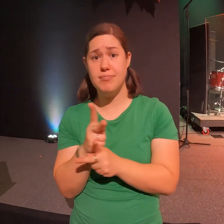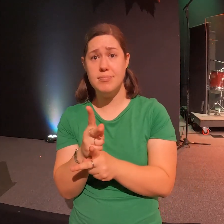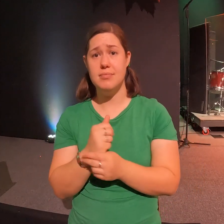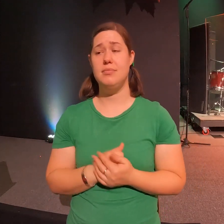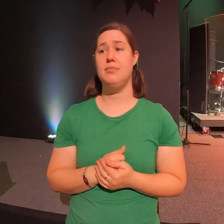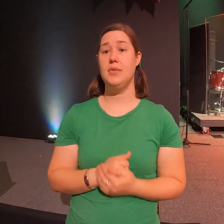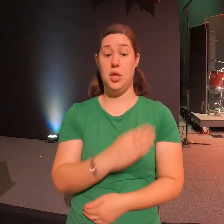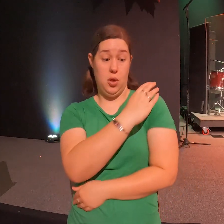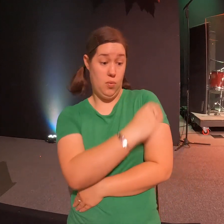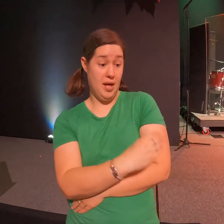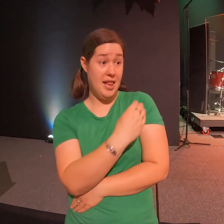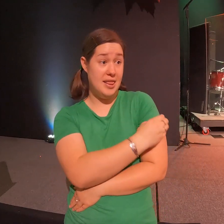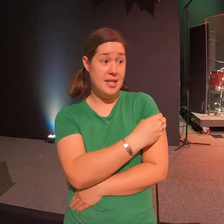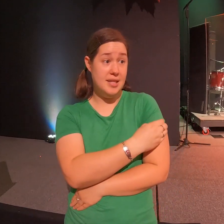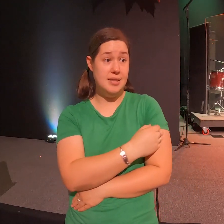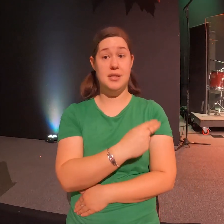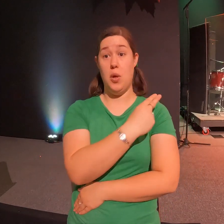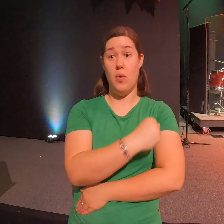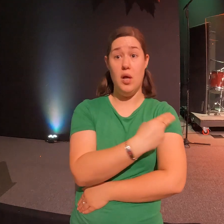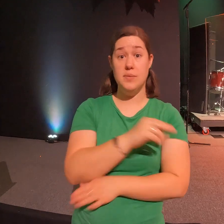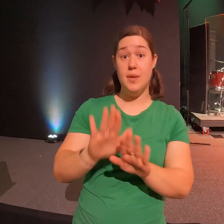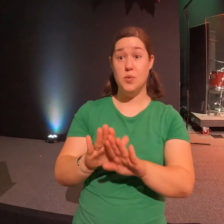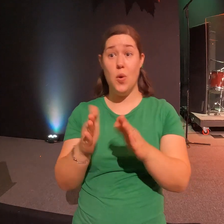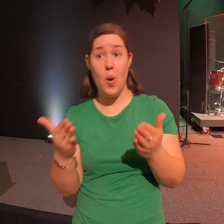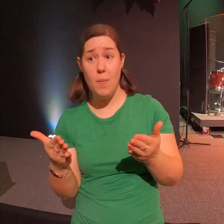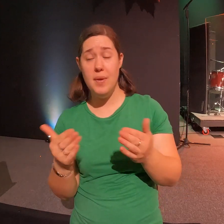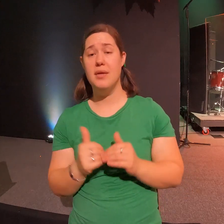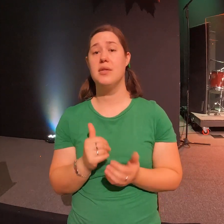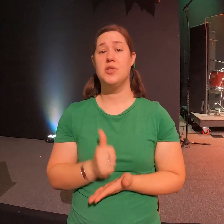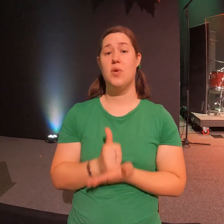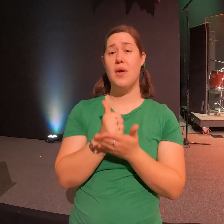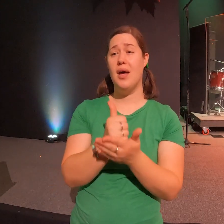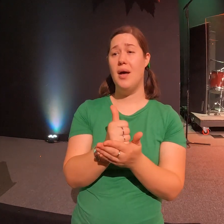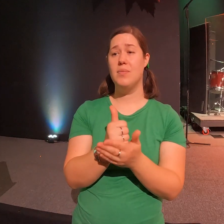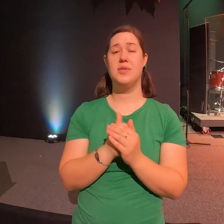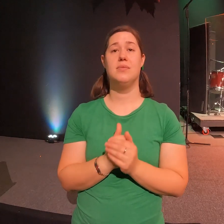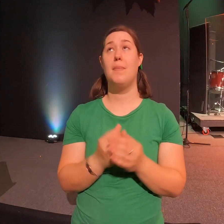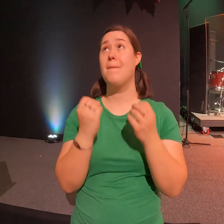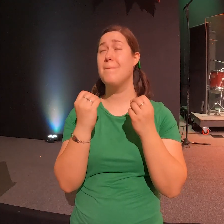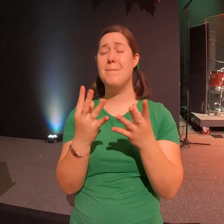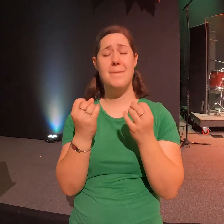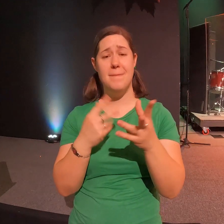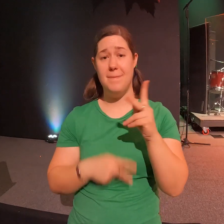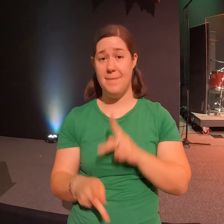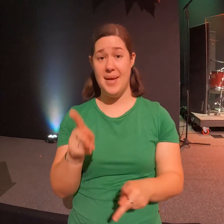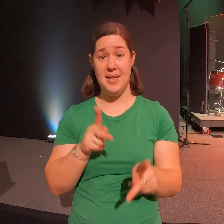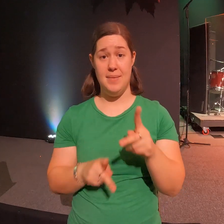million people, even 50,000 lepers.